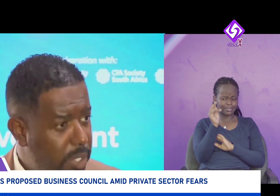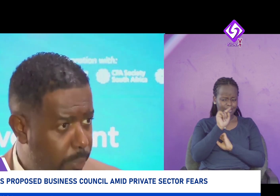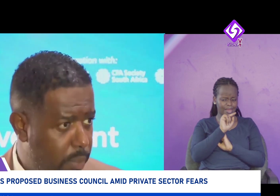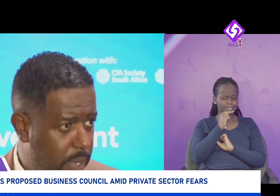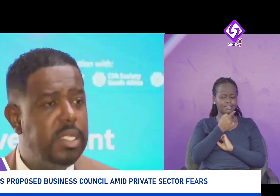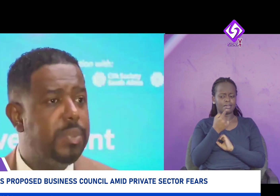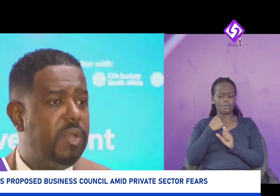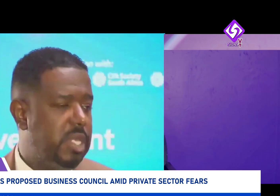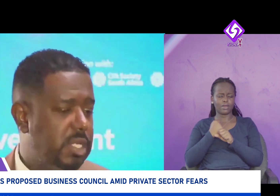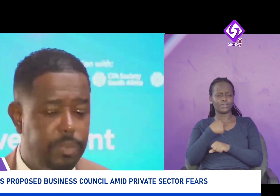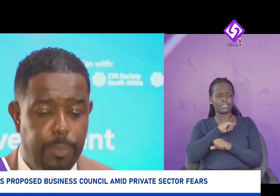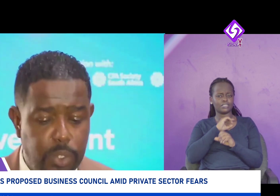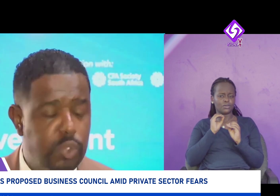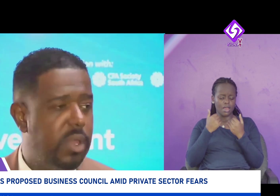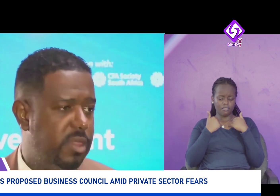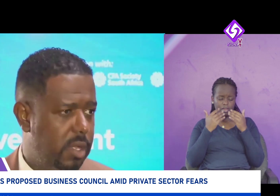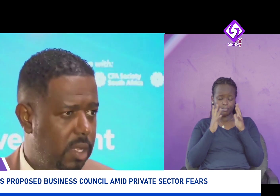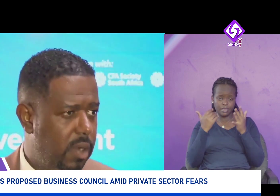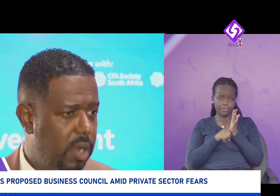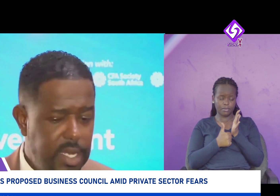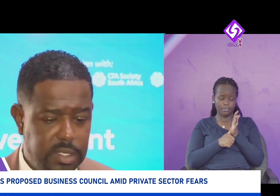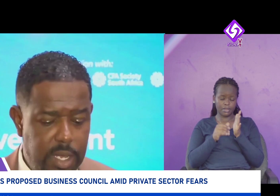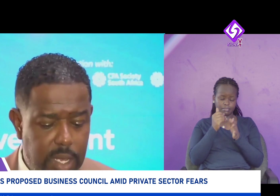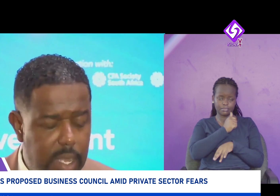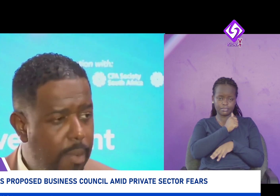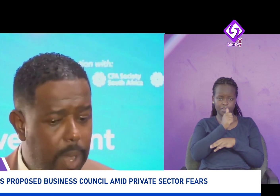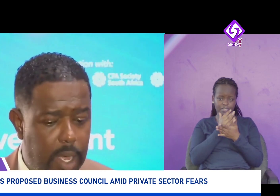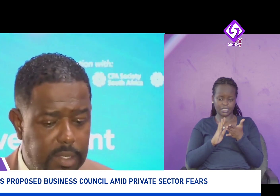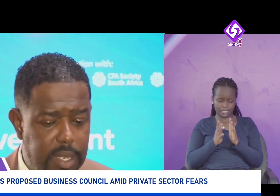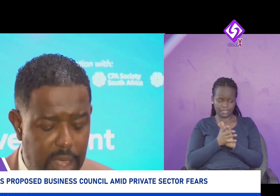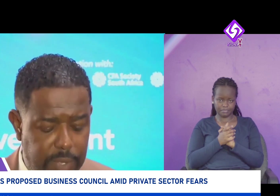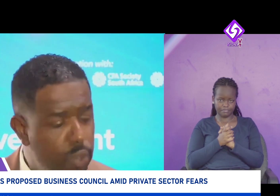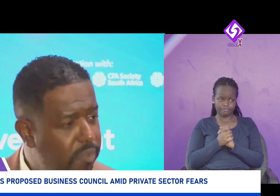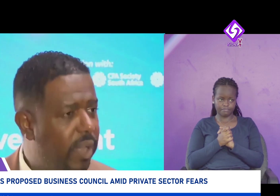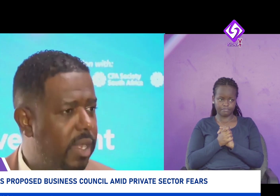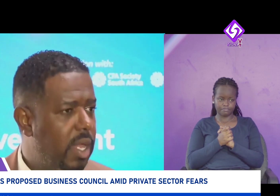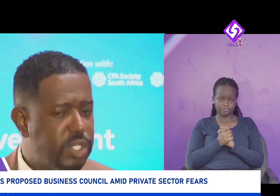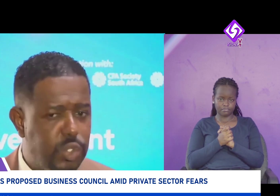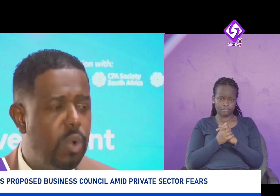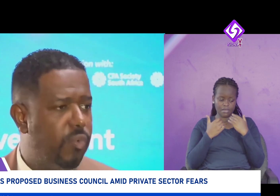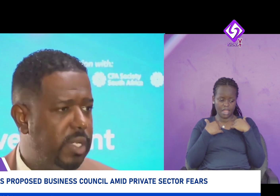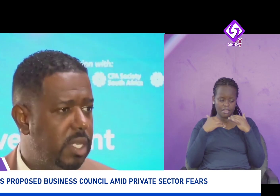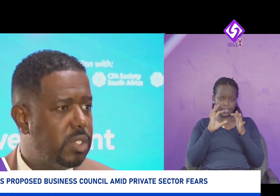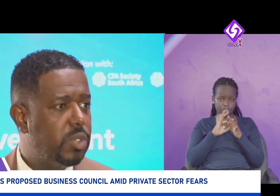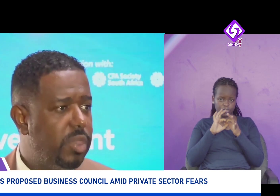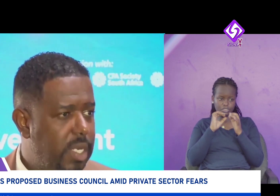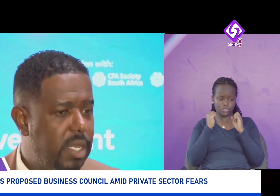fundamental problem. This private sector be put together, right? They have a unified, strong voice so that they